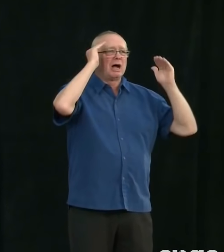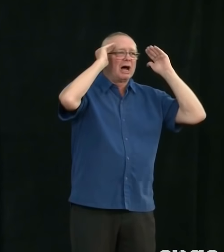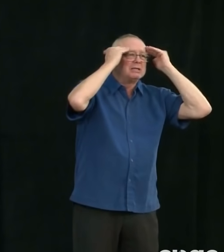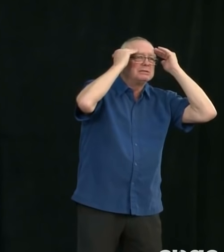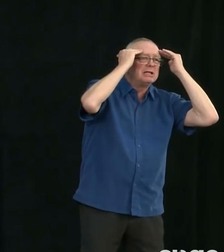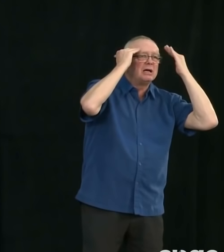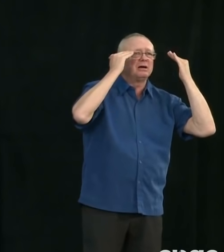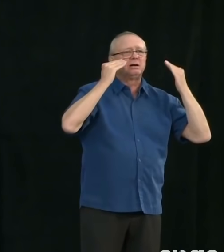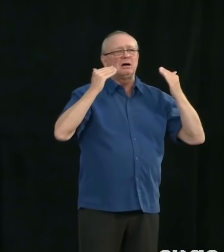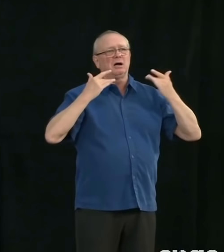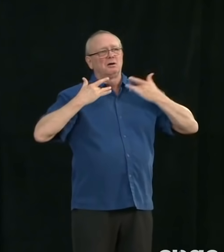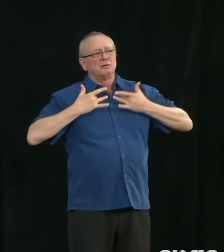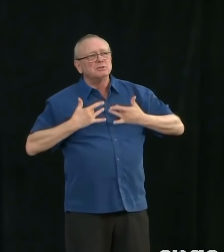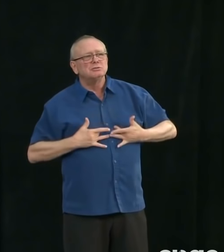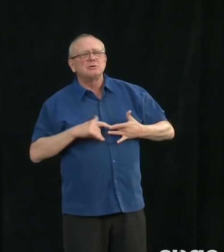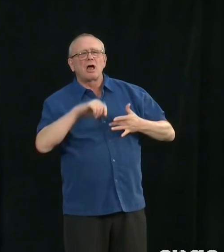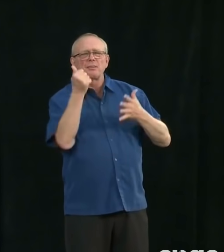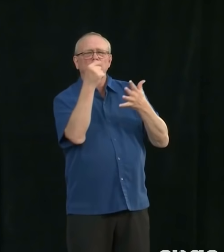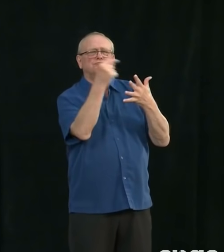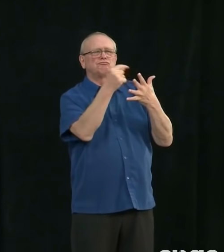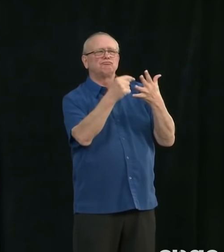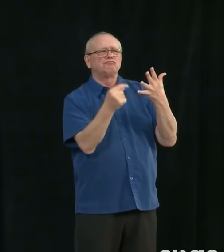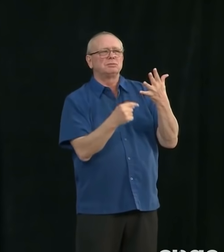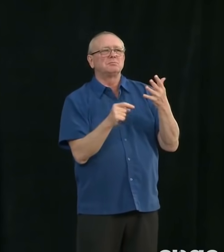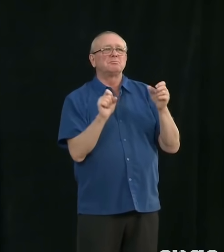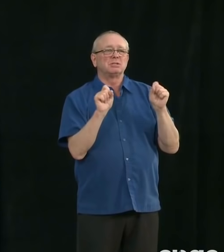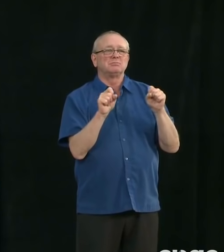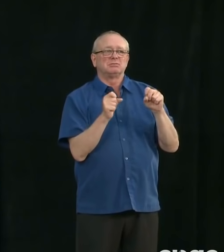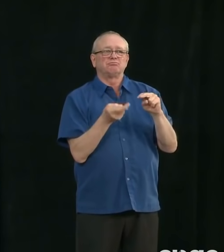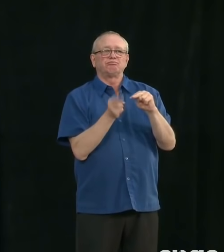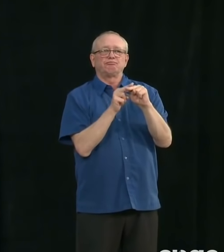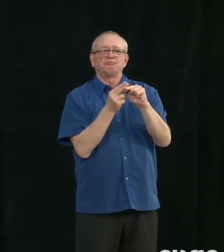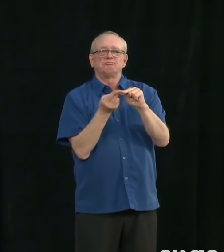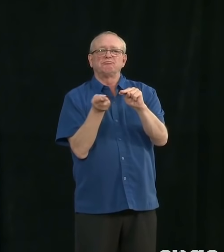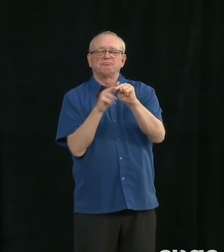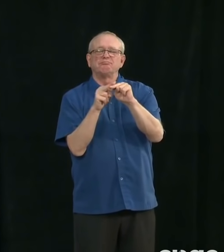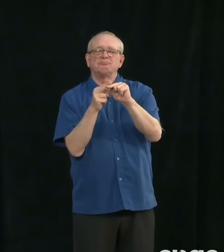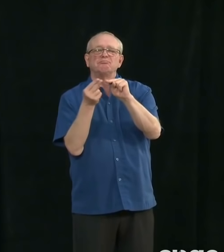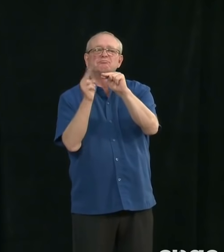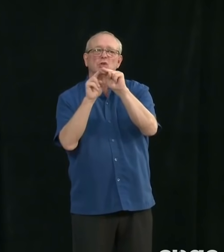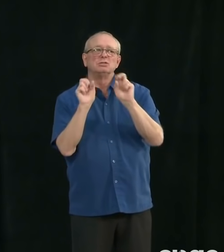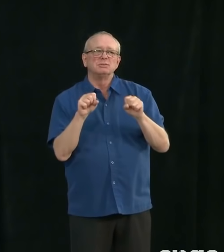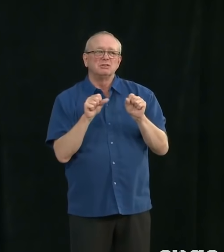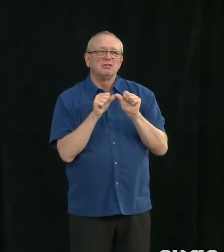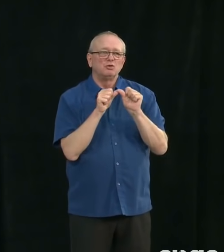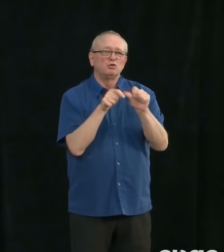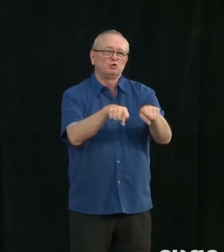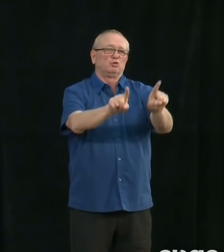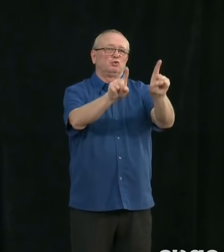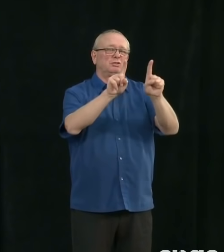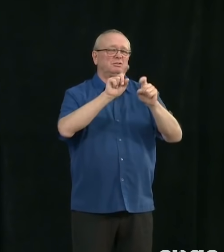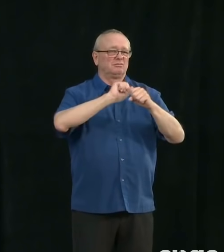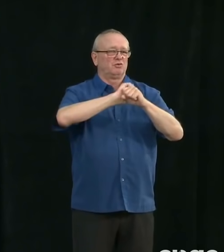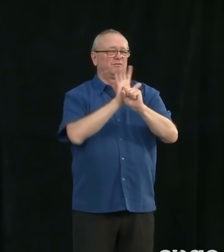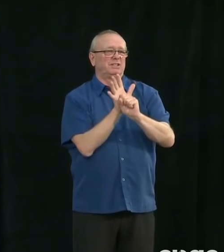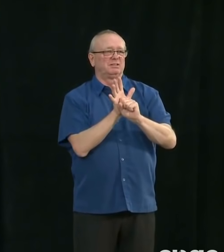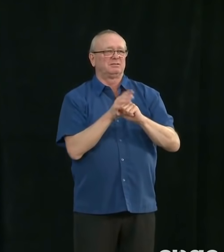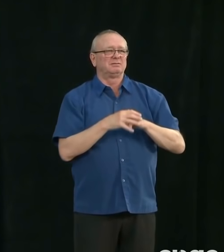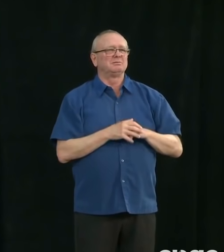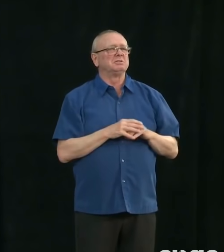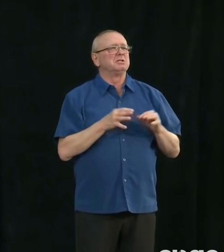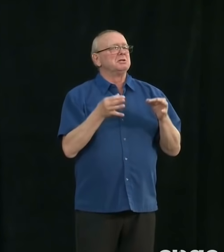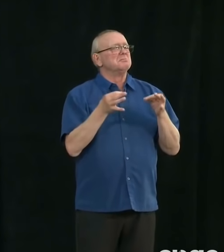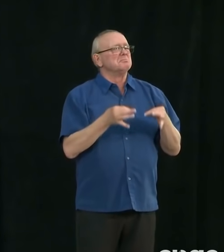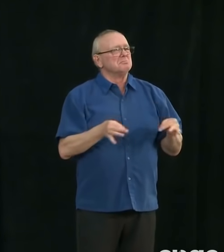become more widespread as we continue to deal with the pandemic. We must talk openly and honestly about